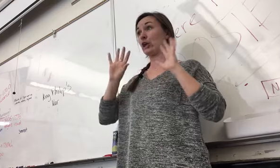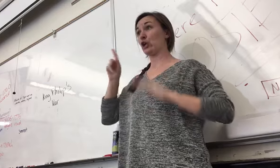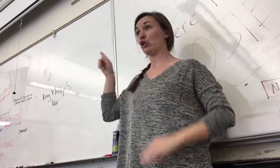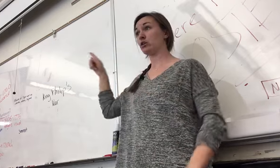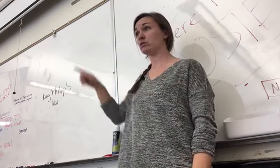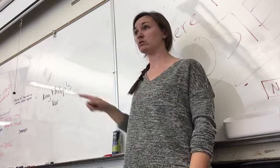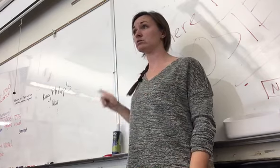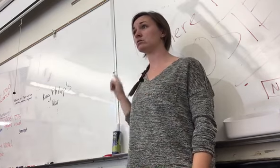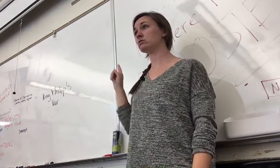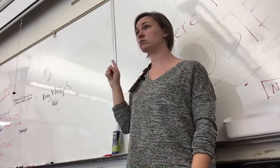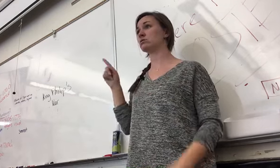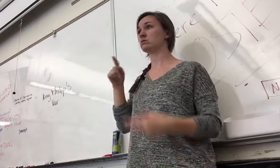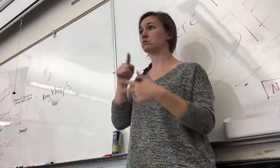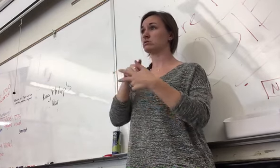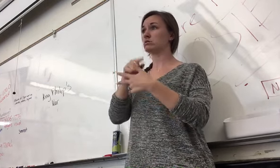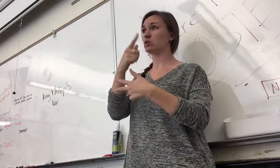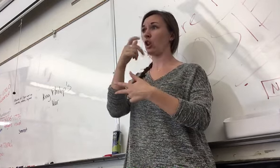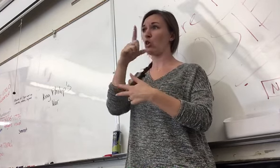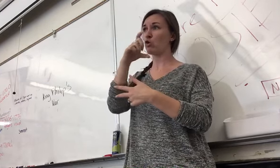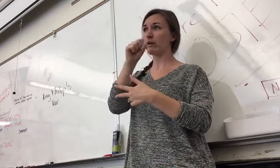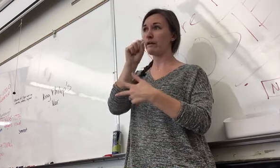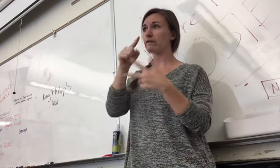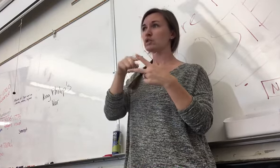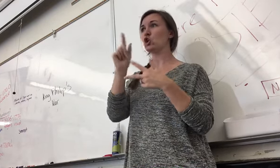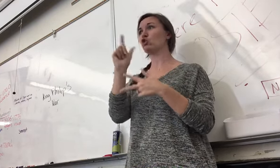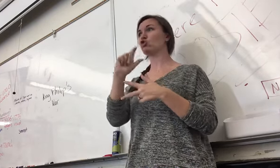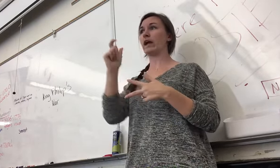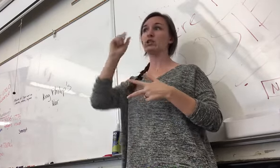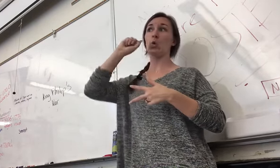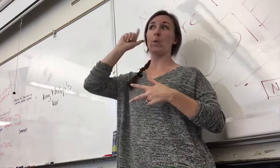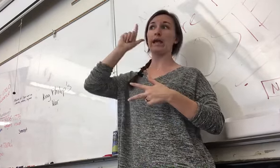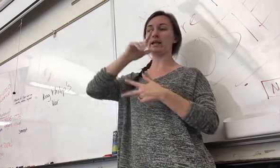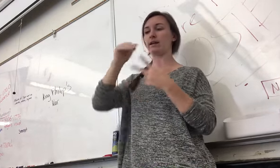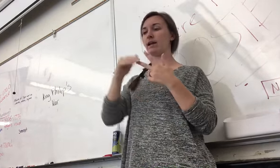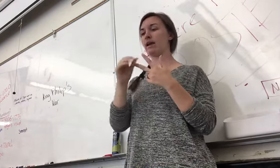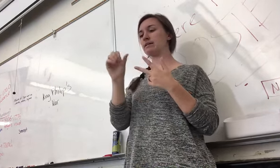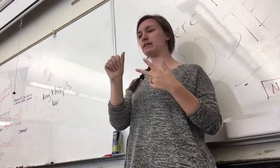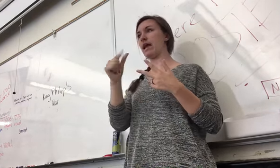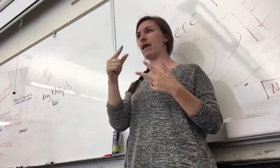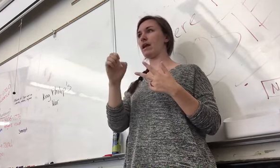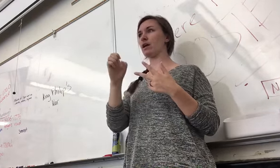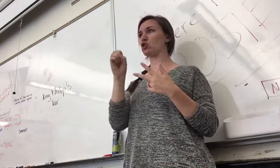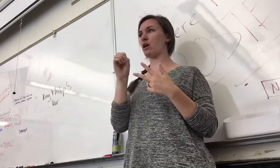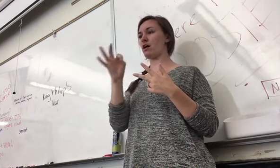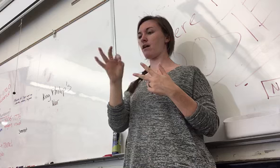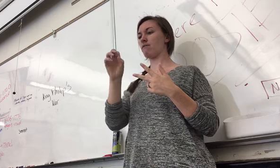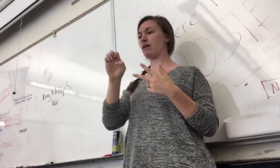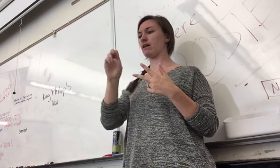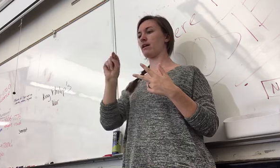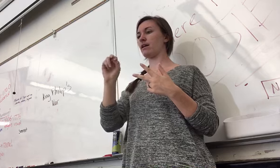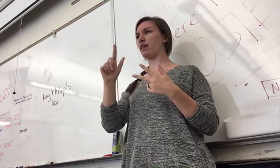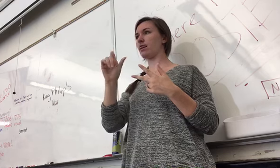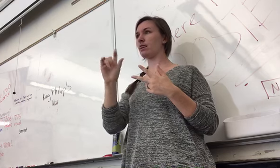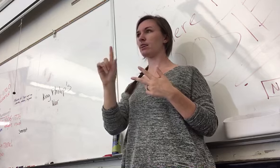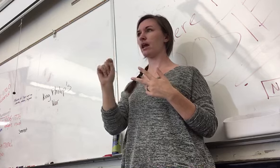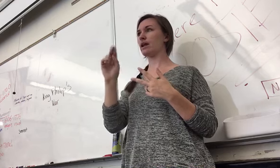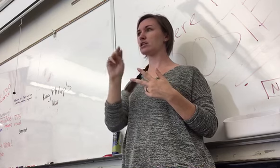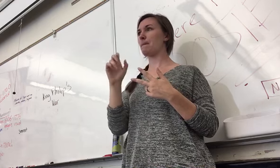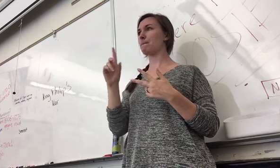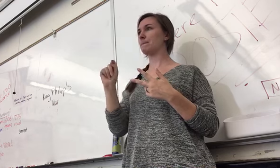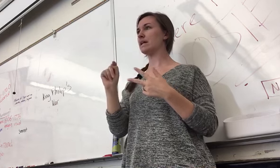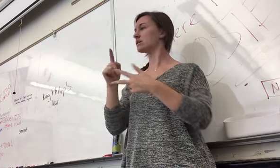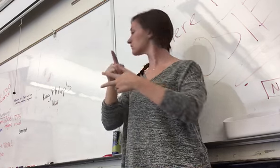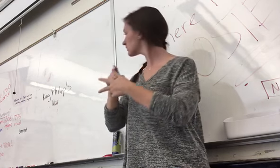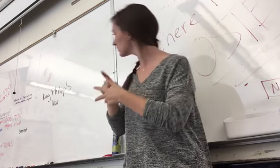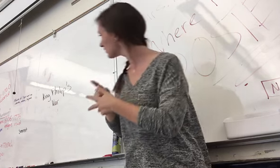these three? Glorious, Great Awakening, and Age of Enlightenment? Most of the time with Age of Enlightenment, this is going to